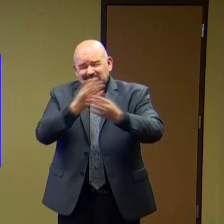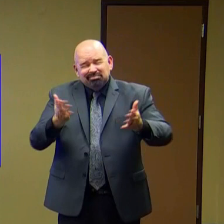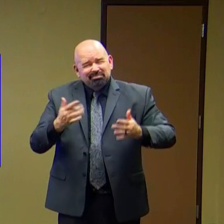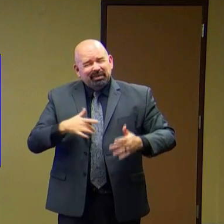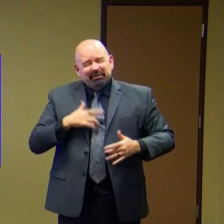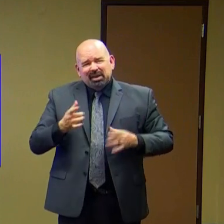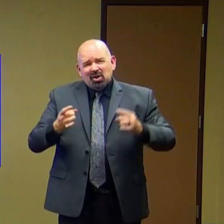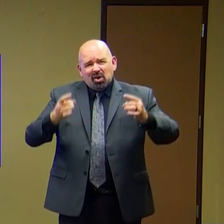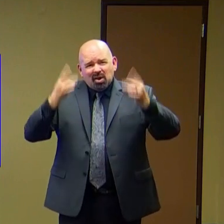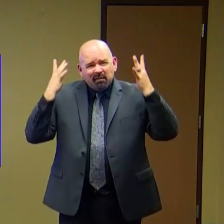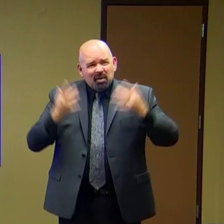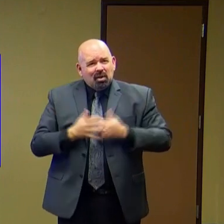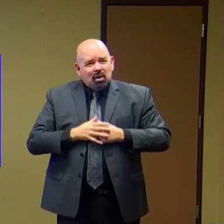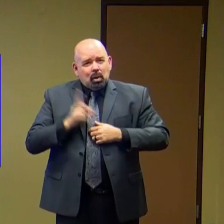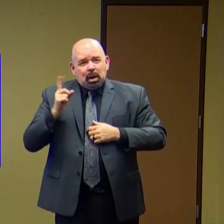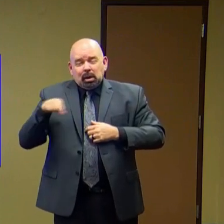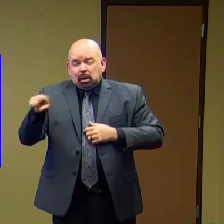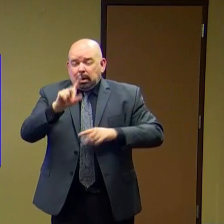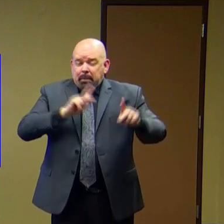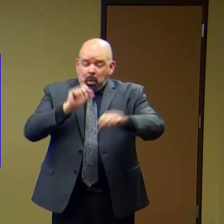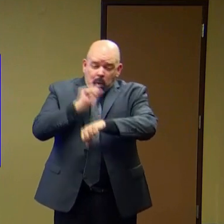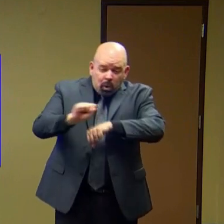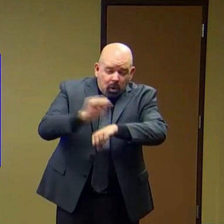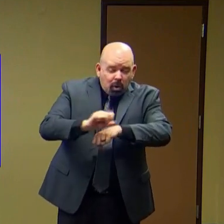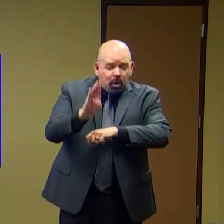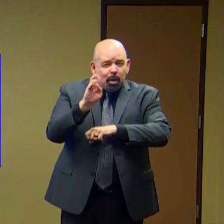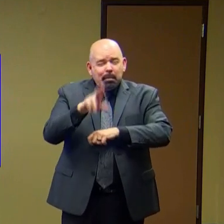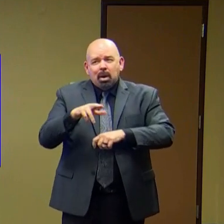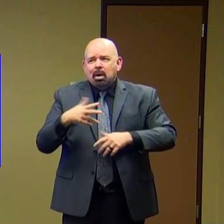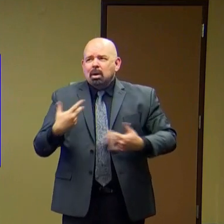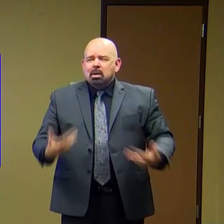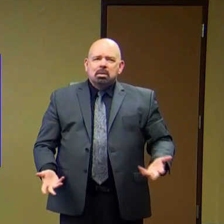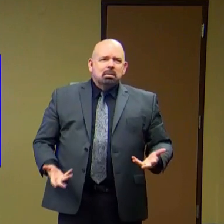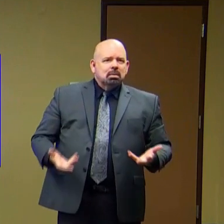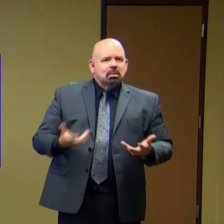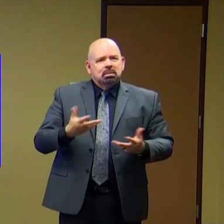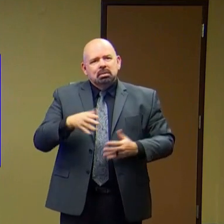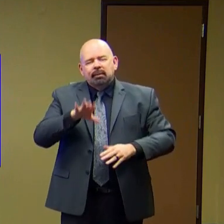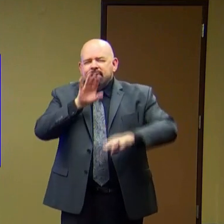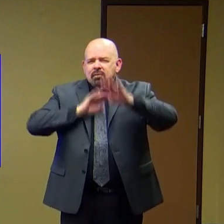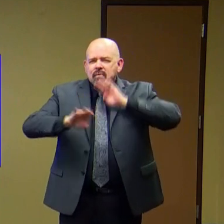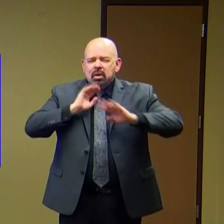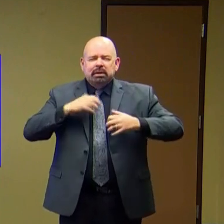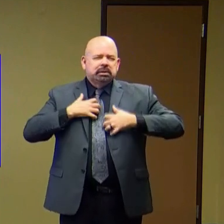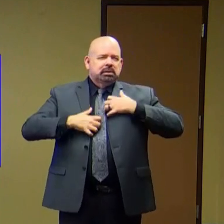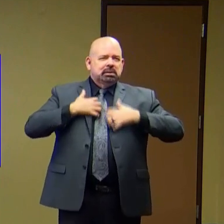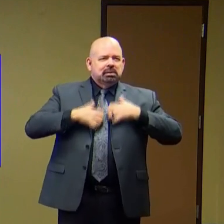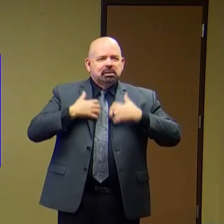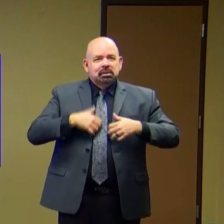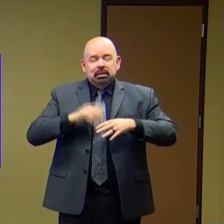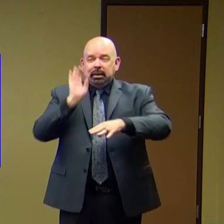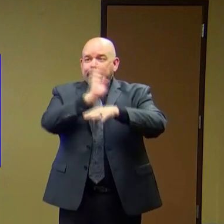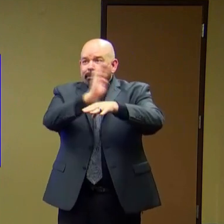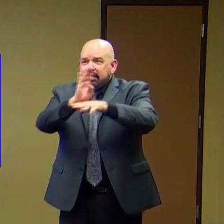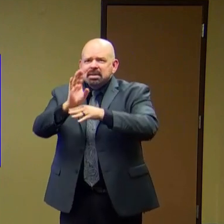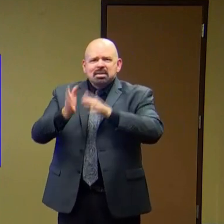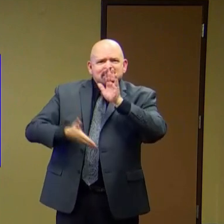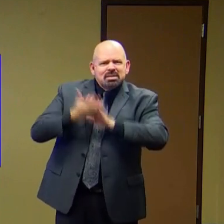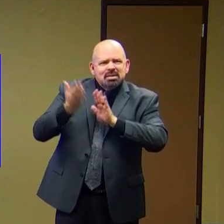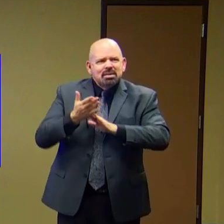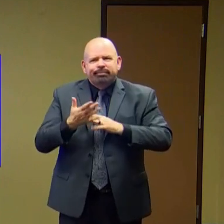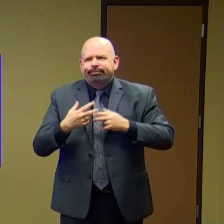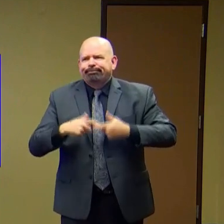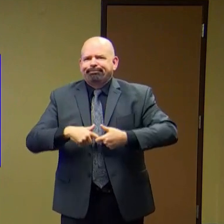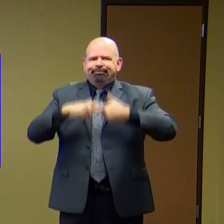employees, in particular for them, but for all of the businesses that have been damaged by